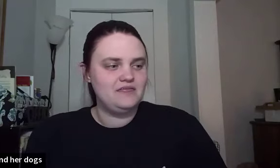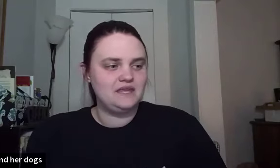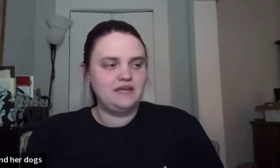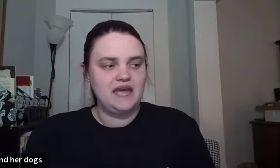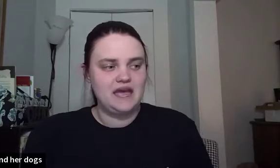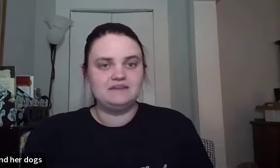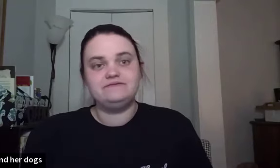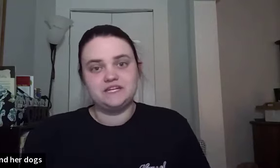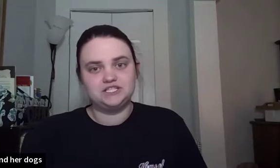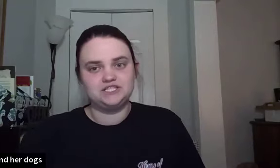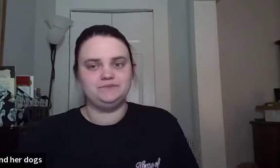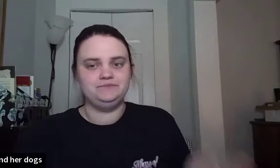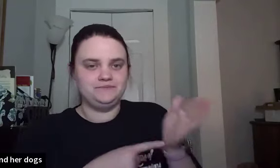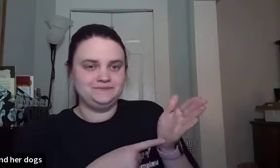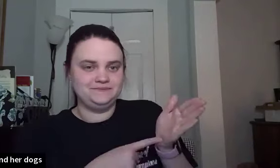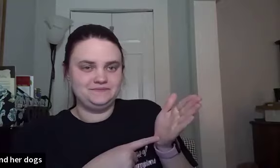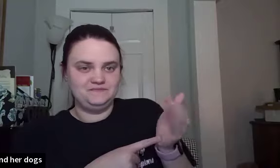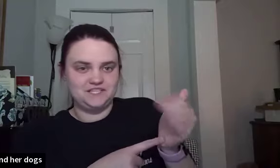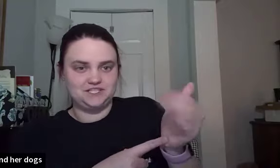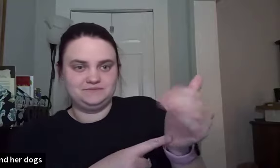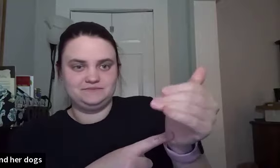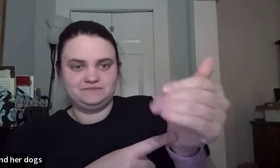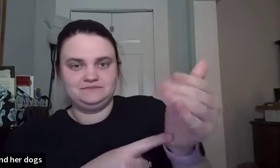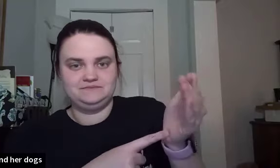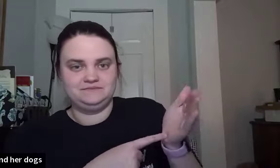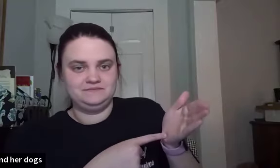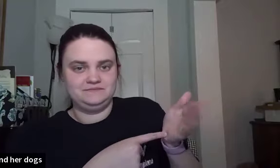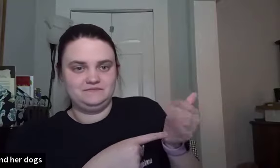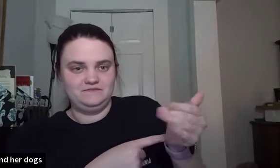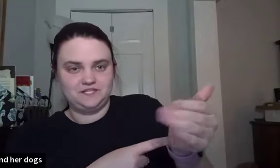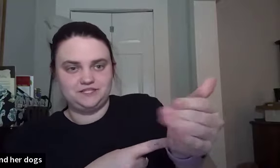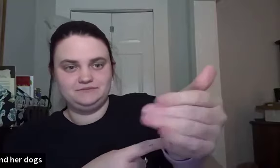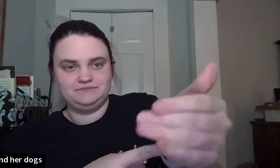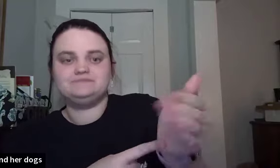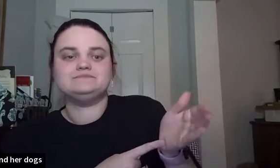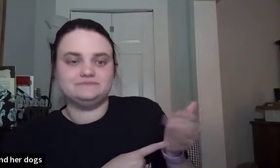Then we had fish, fish, fish.